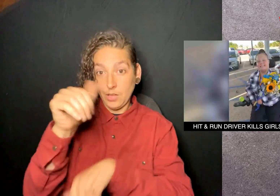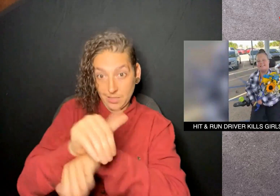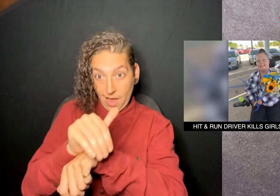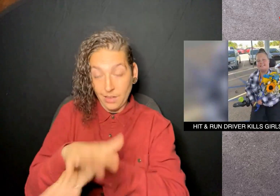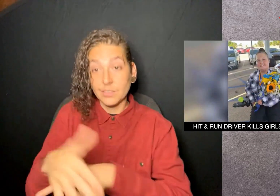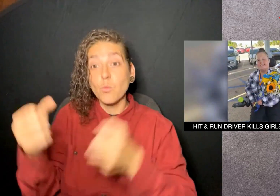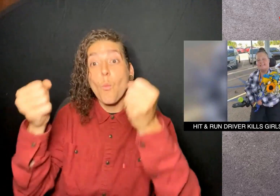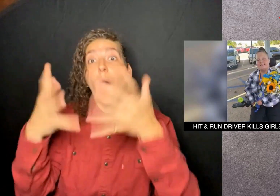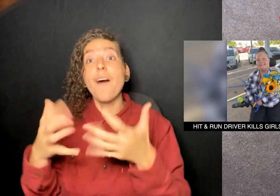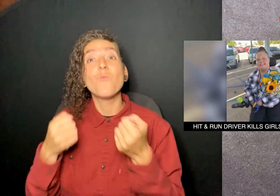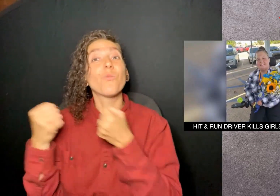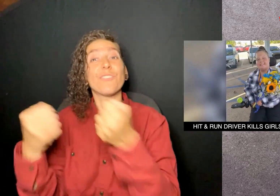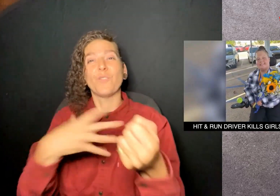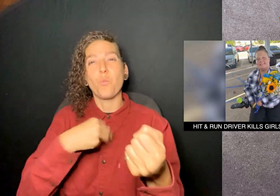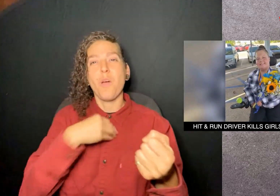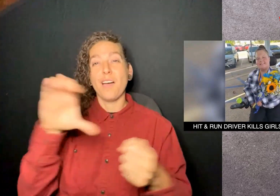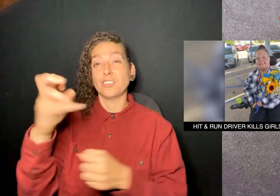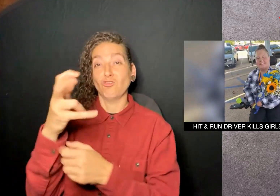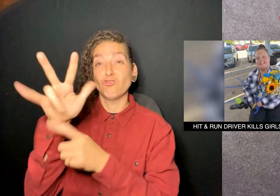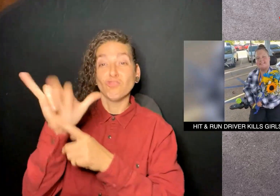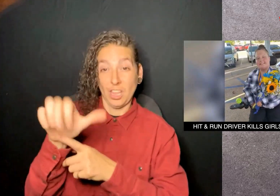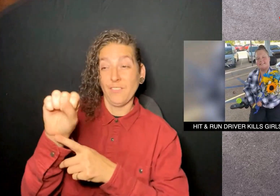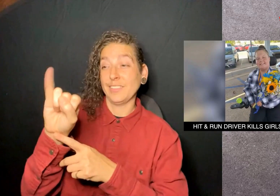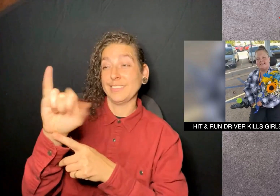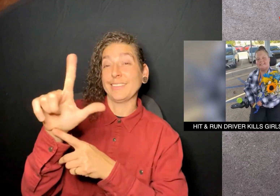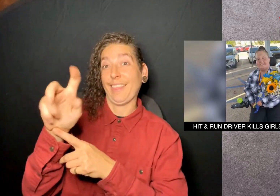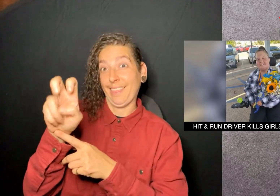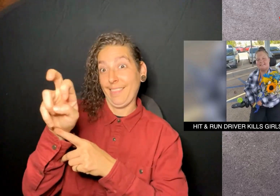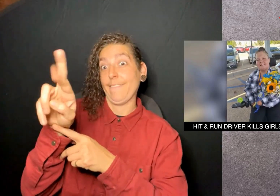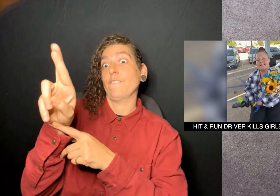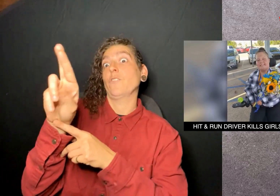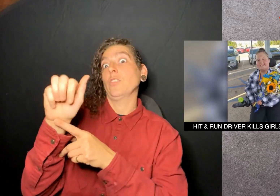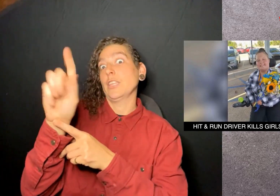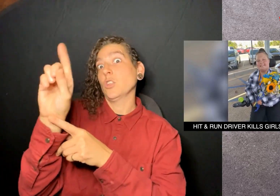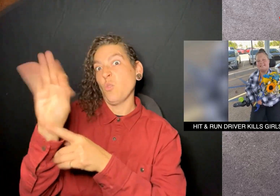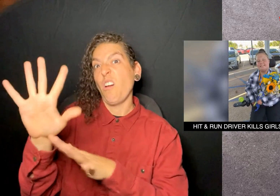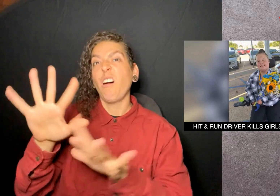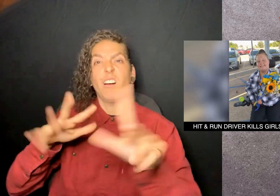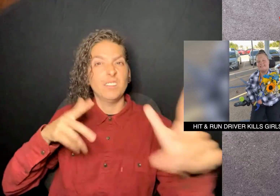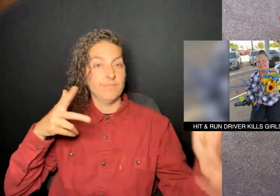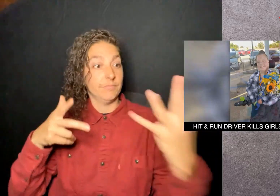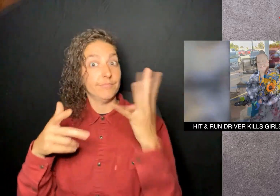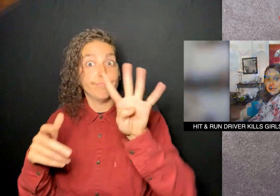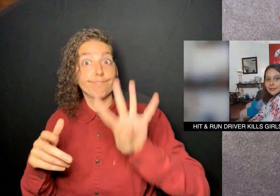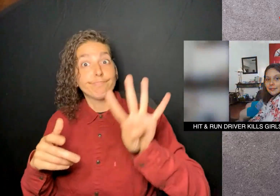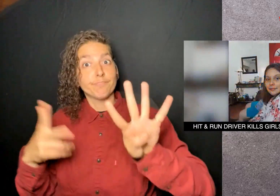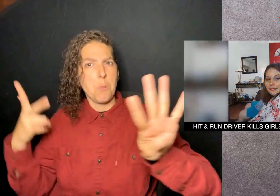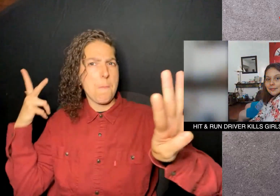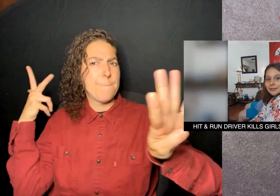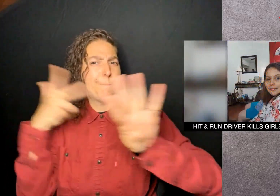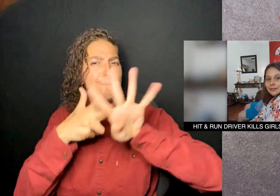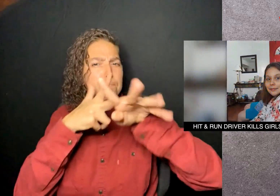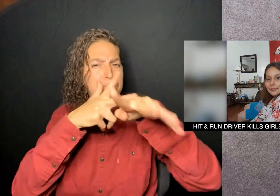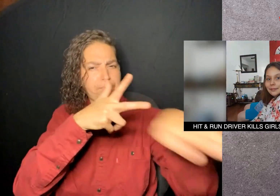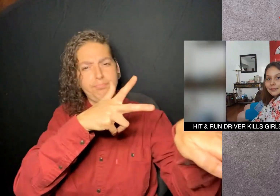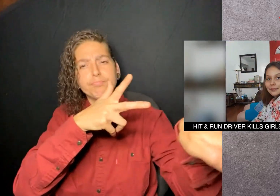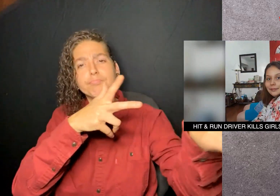white Chevrolet Silverado hit them from behind, jumped out of the vehicle to check